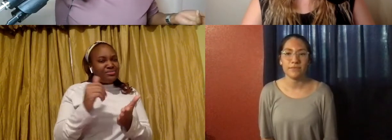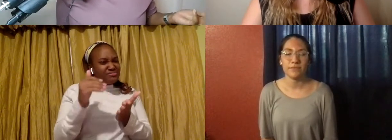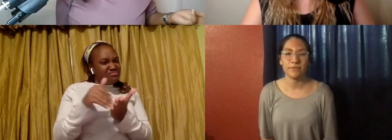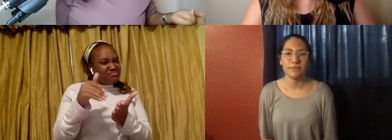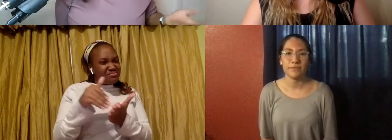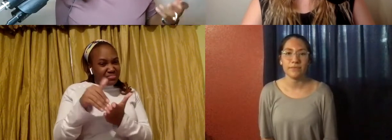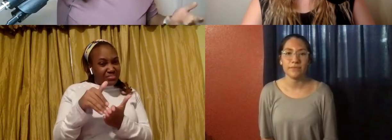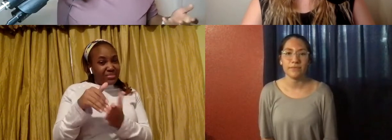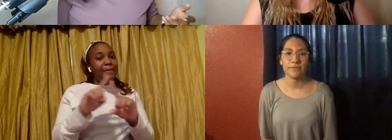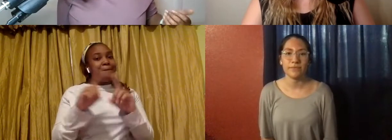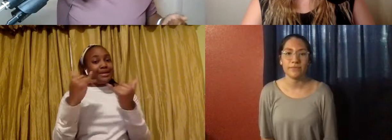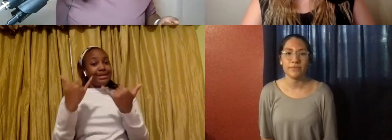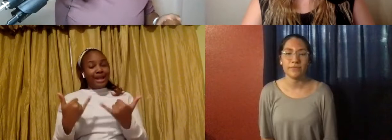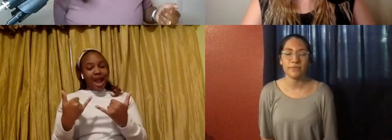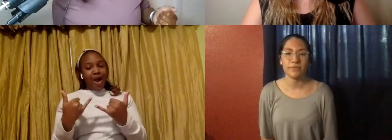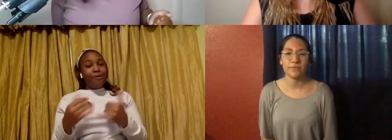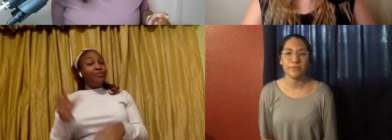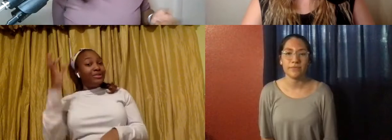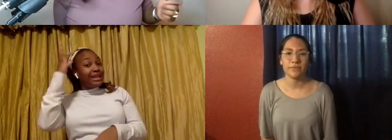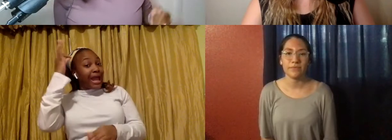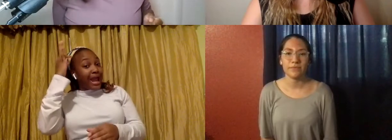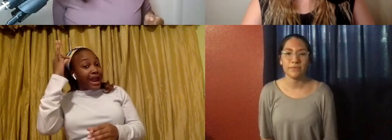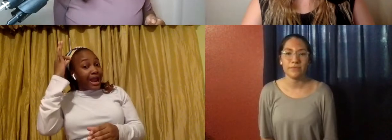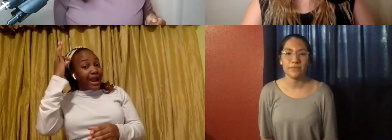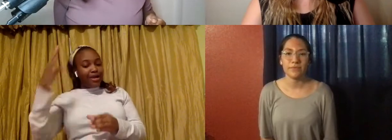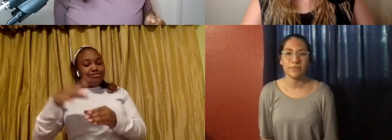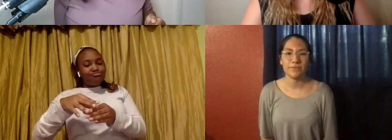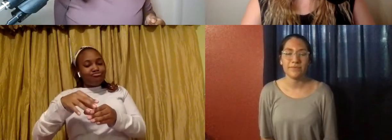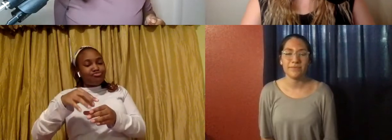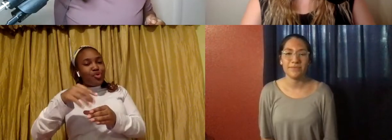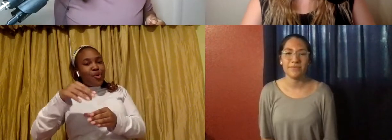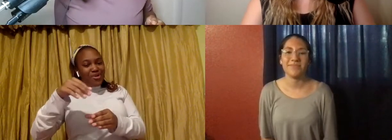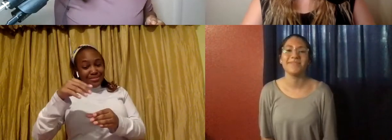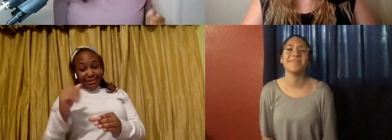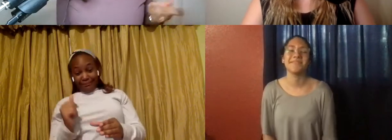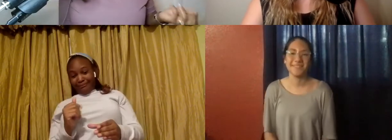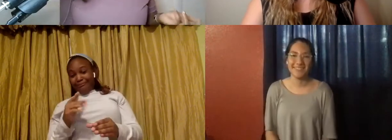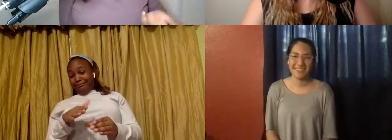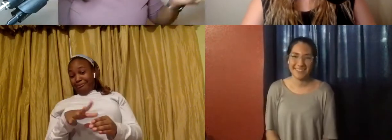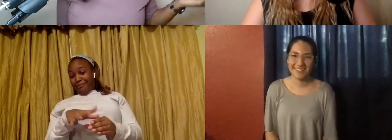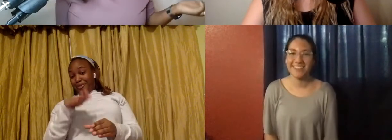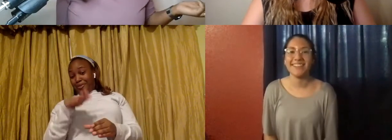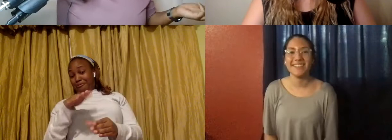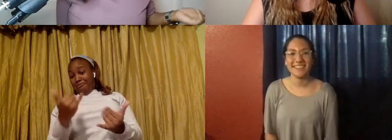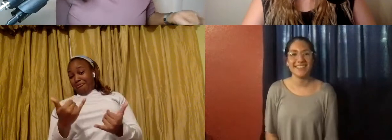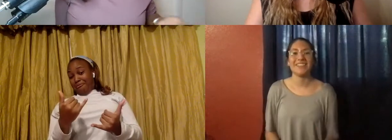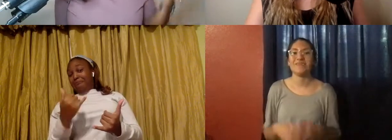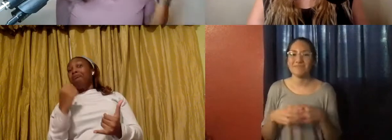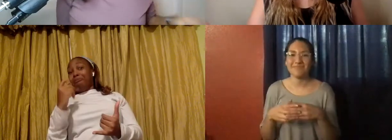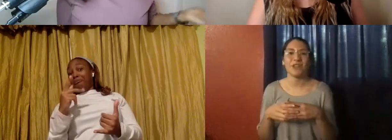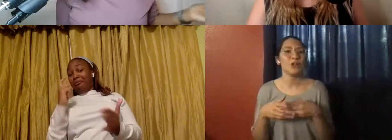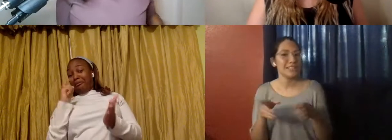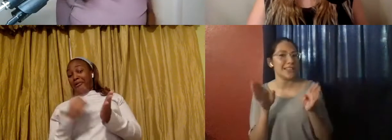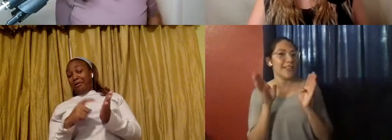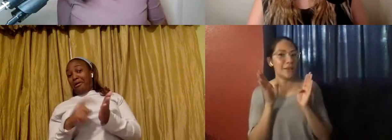So now like when it does grow a little bit, I'm like, oh, got some inches on that hair down there now, don't you? But you're just a lot more attentive. It's like a